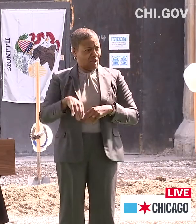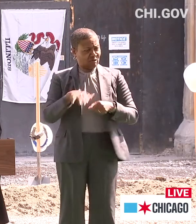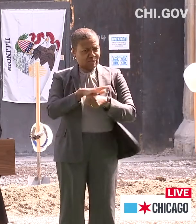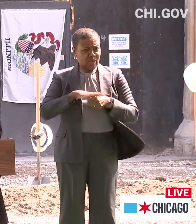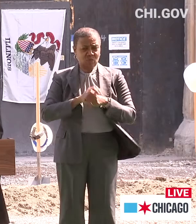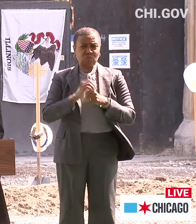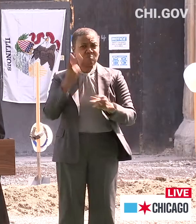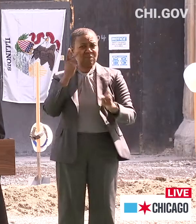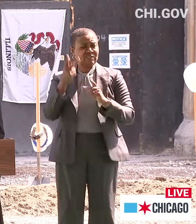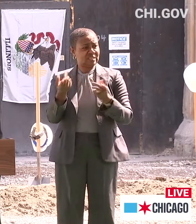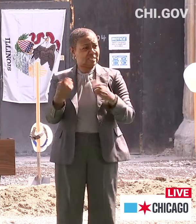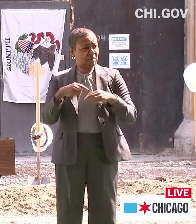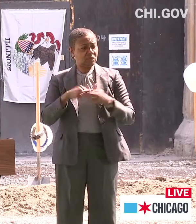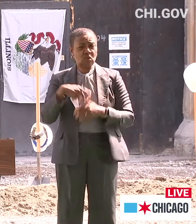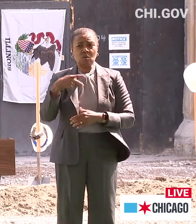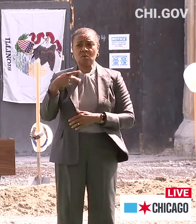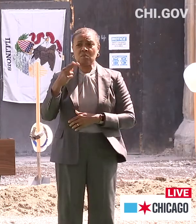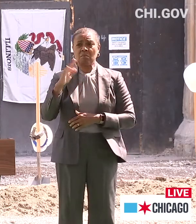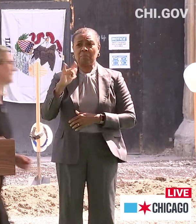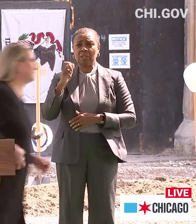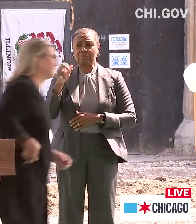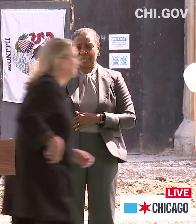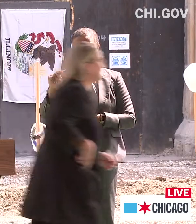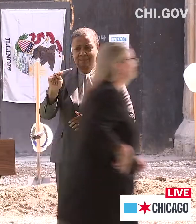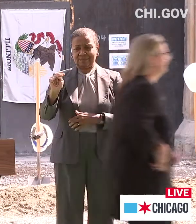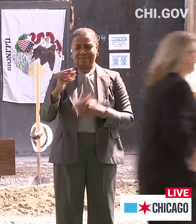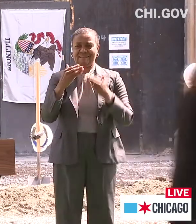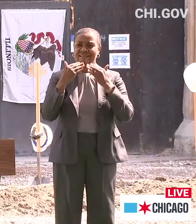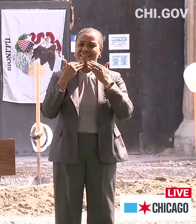visit to Pullman. Thank you.